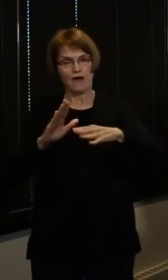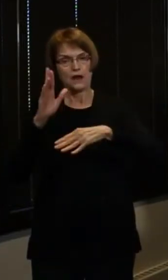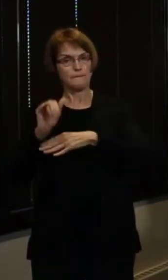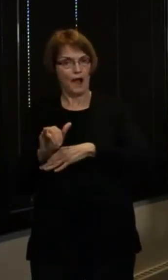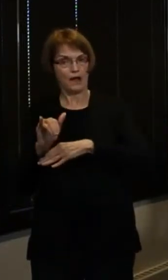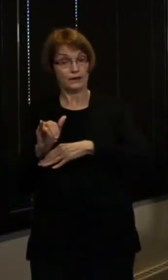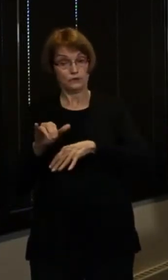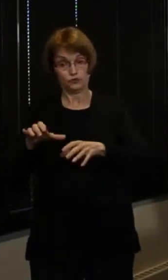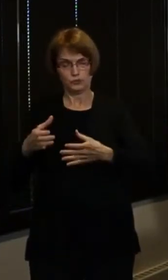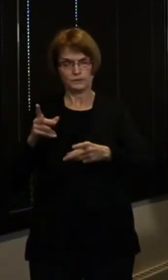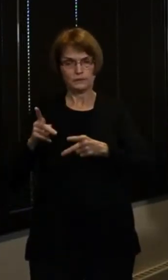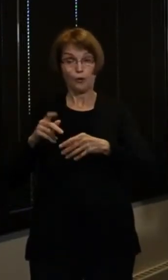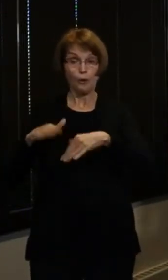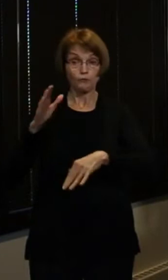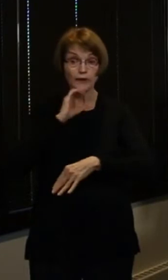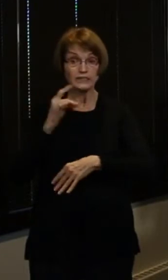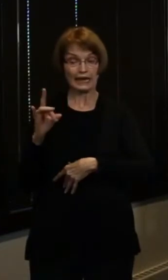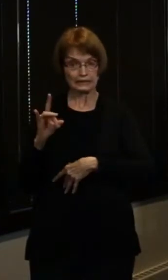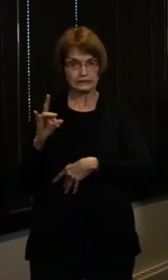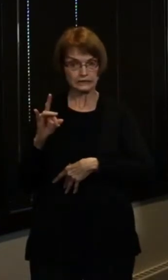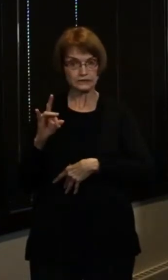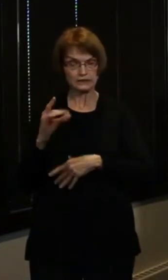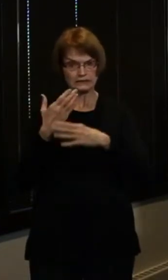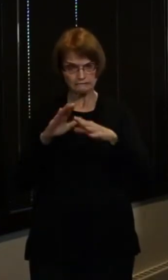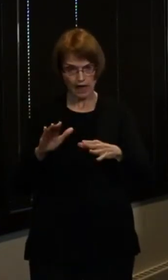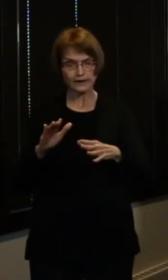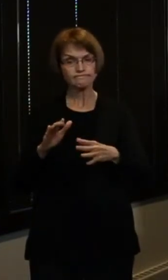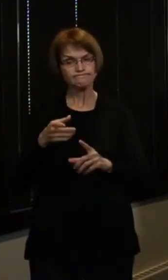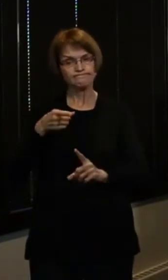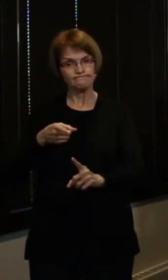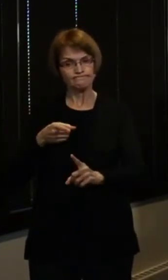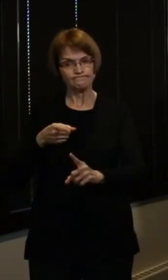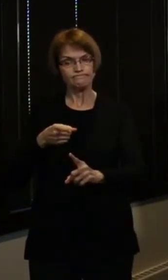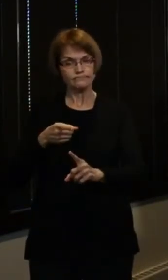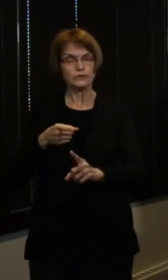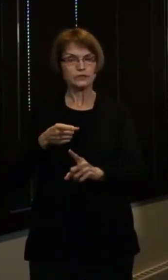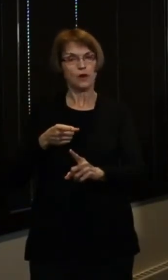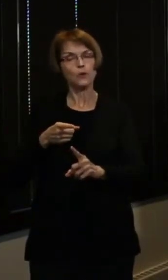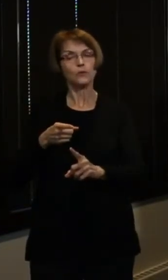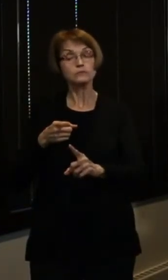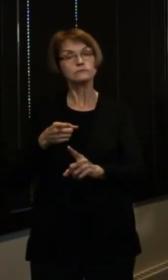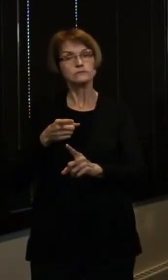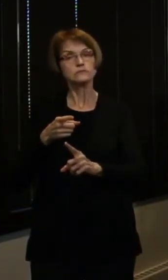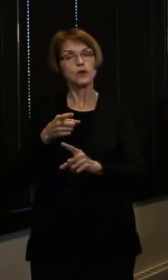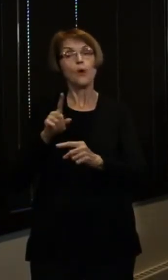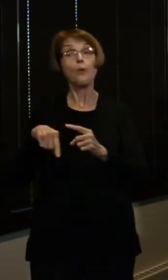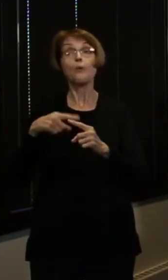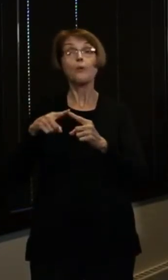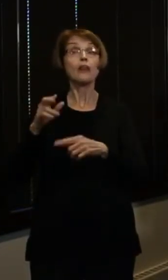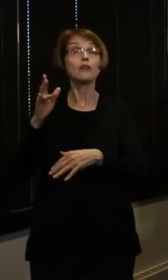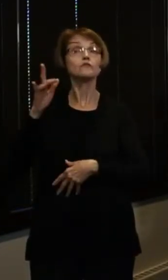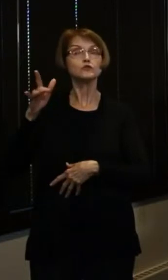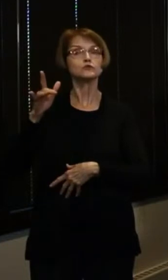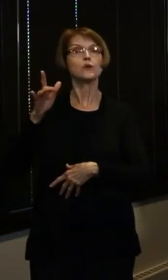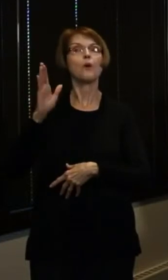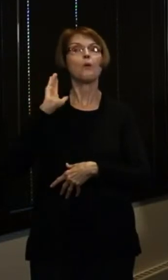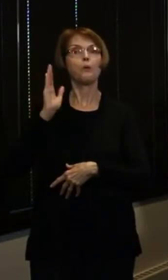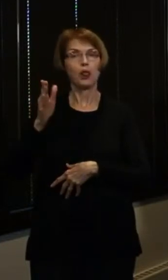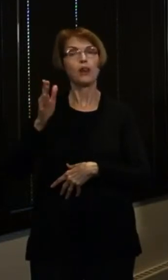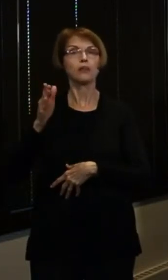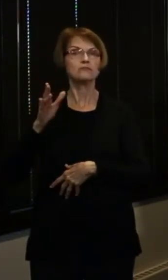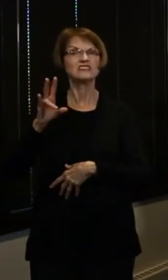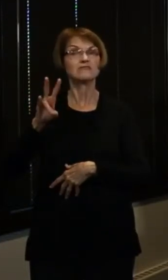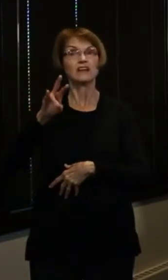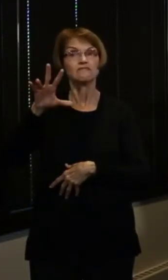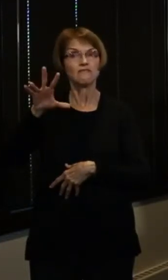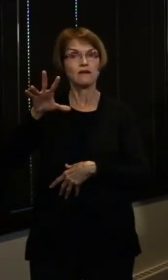years old, and we say when could we reasonably reach a penetration of 75% of people being vaccinated. And then you can